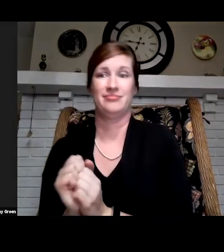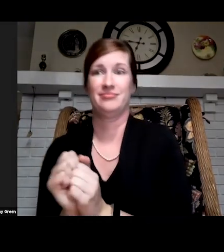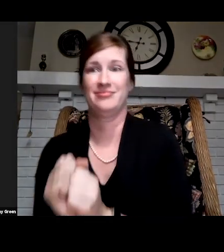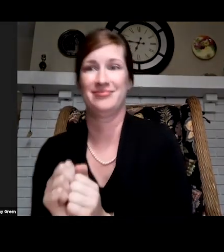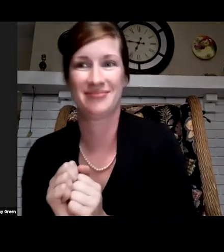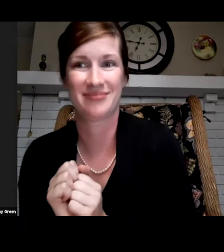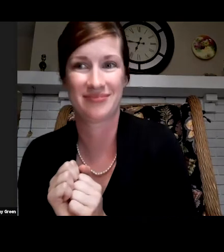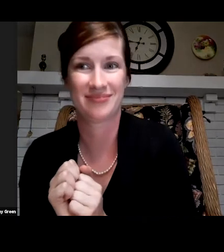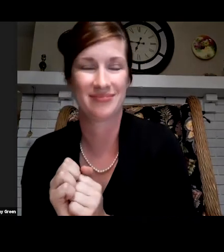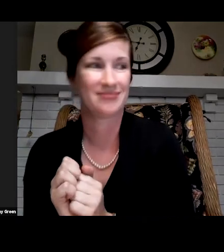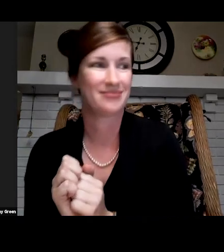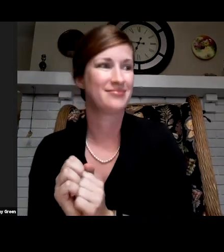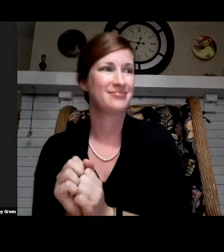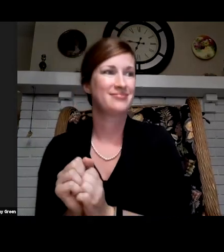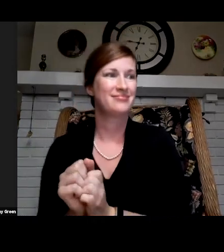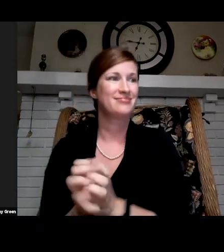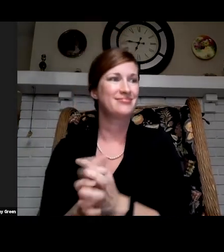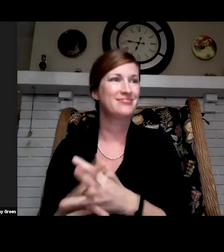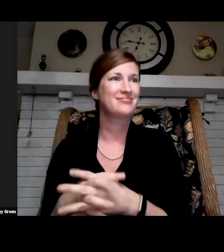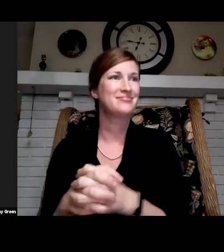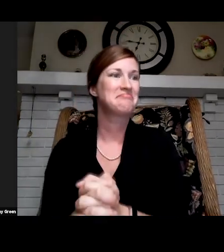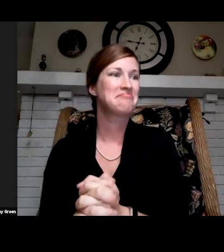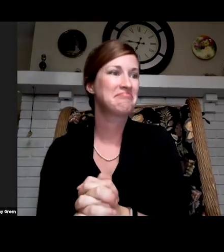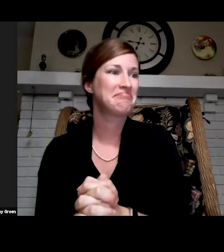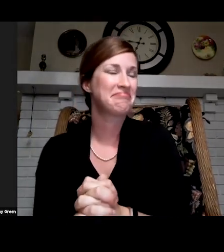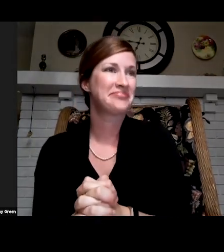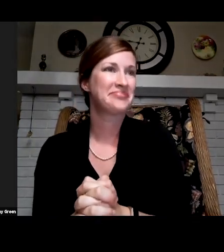Do we have time for one more?